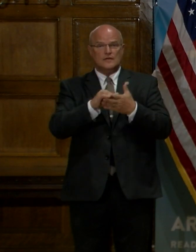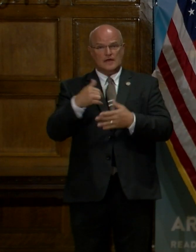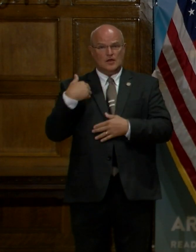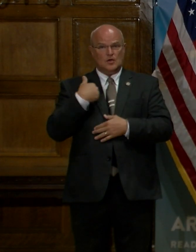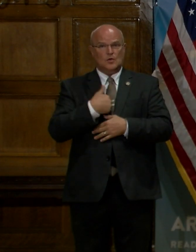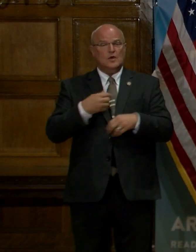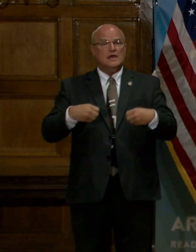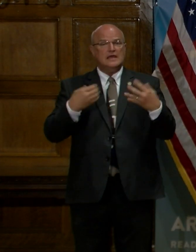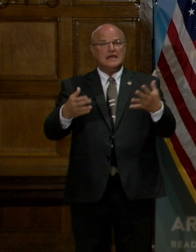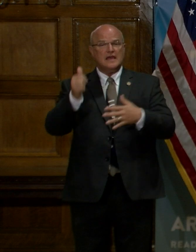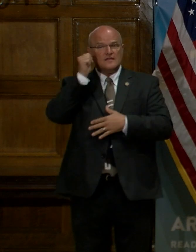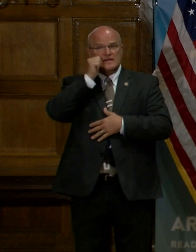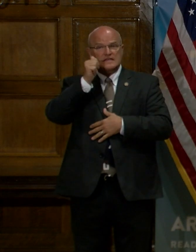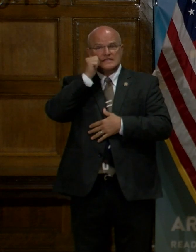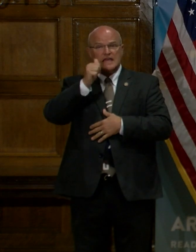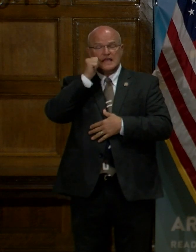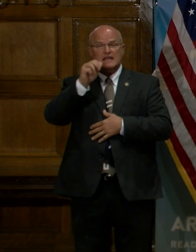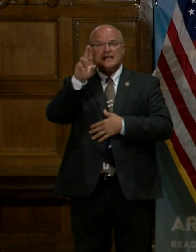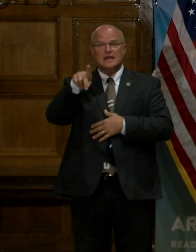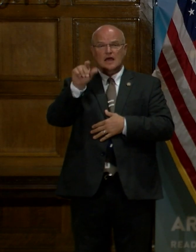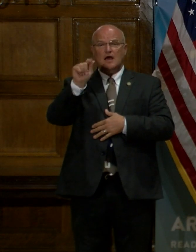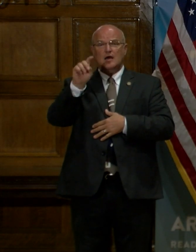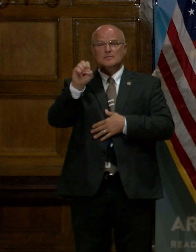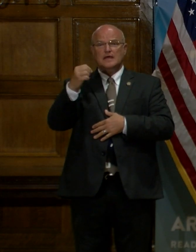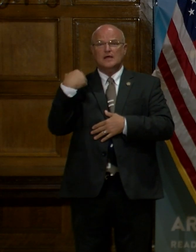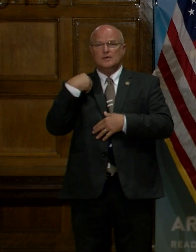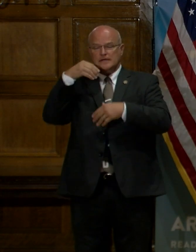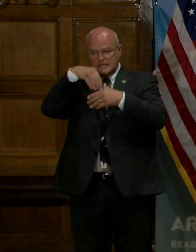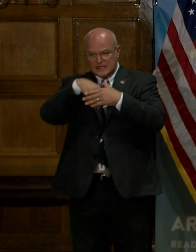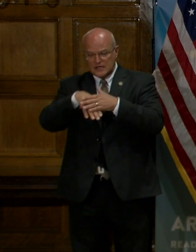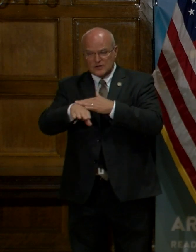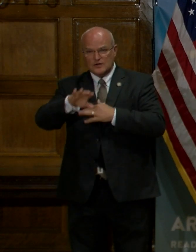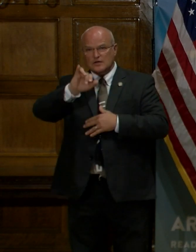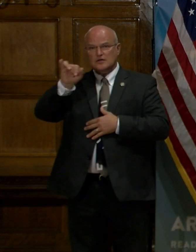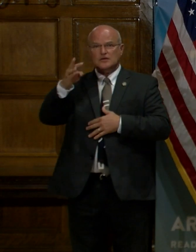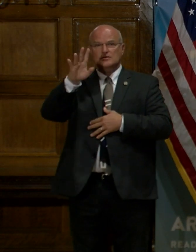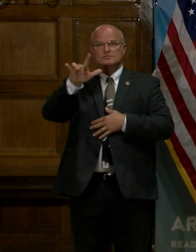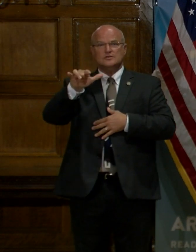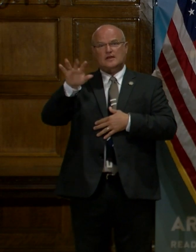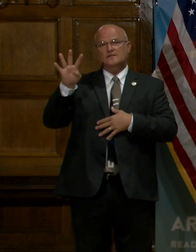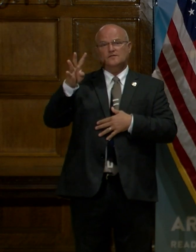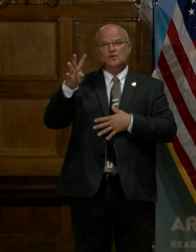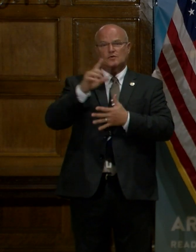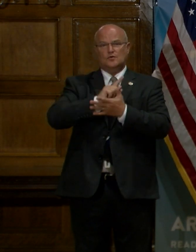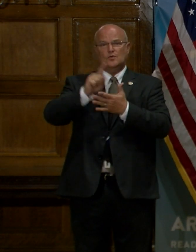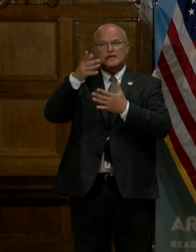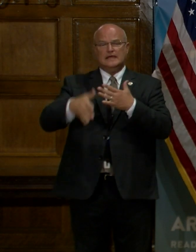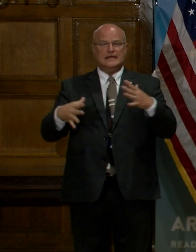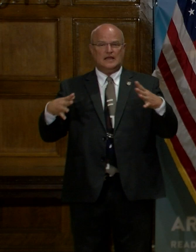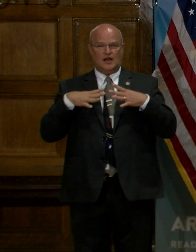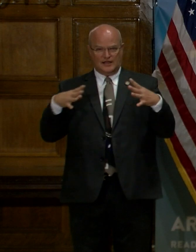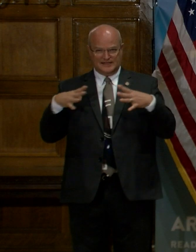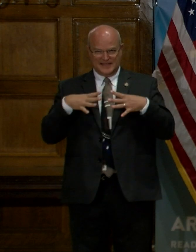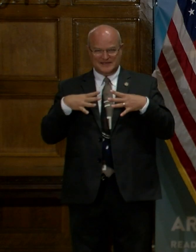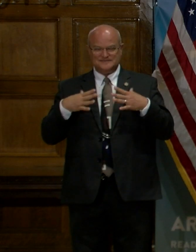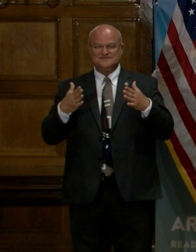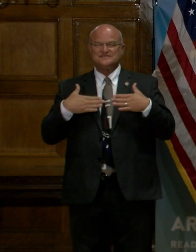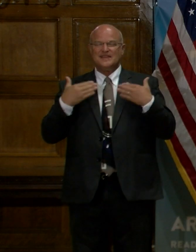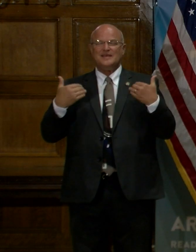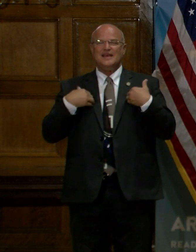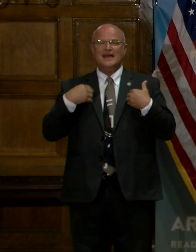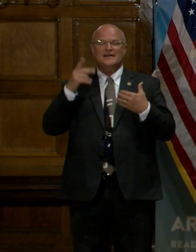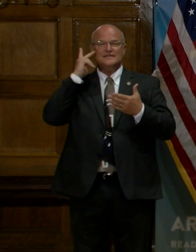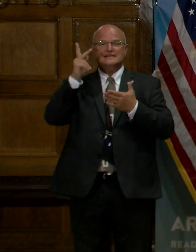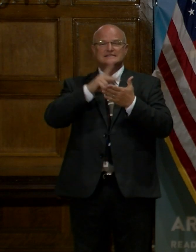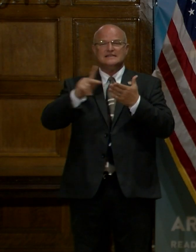we gave our daily update as we enter into the 4th of July holiday weekend. I'm pleased to be joined by